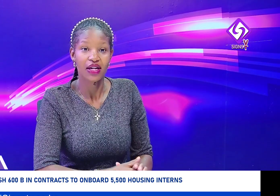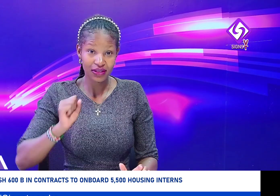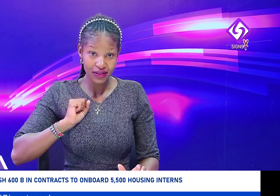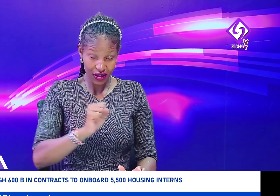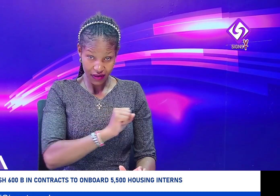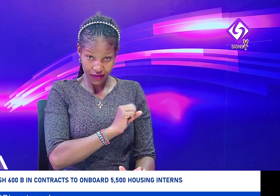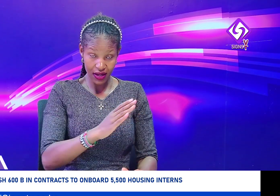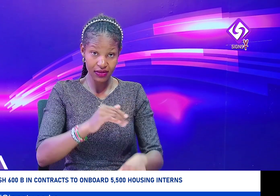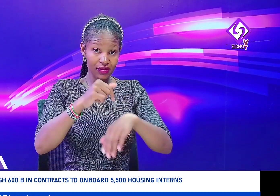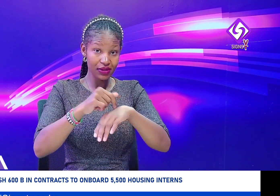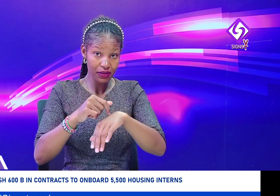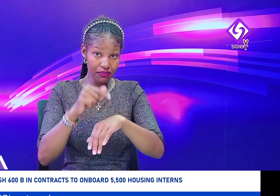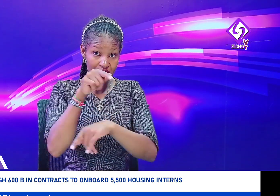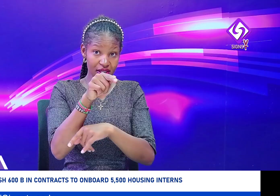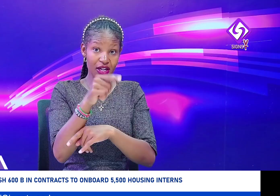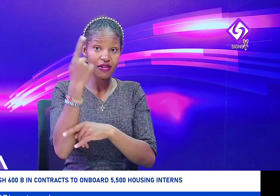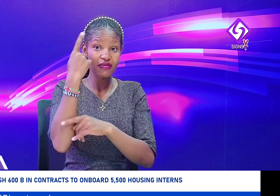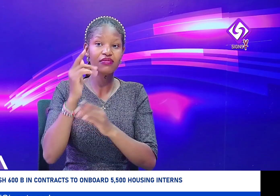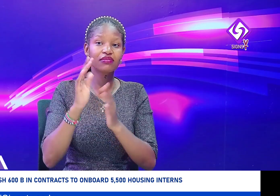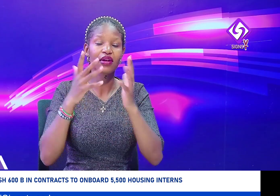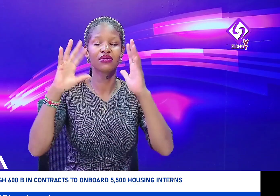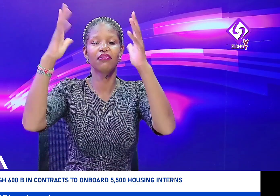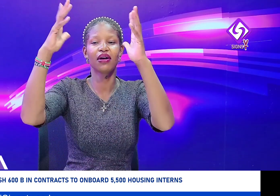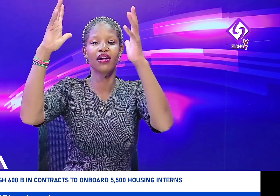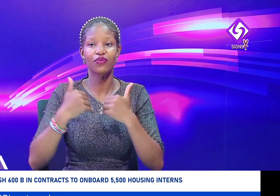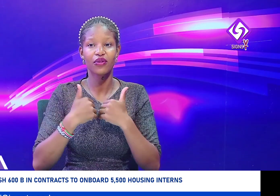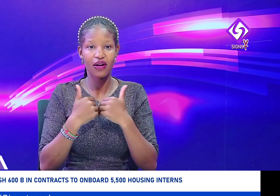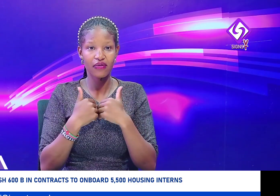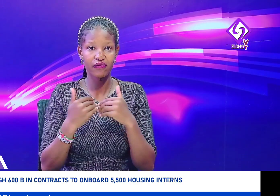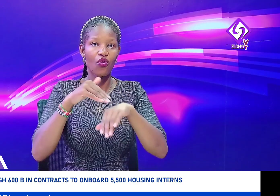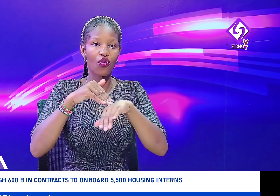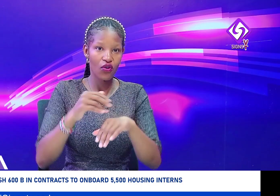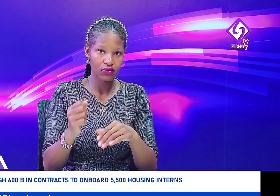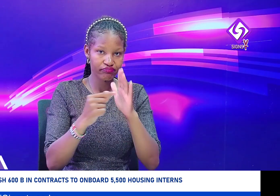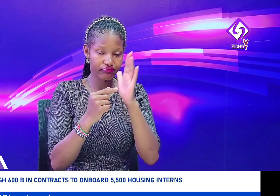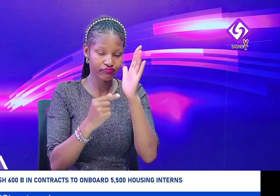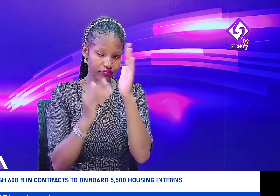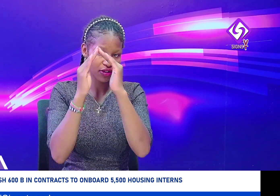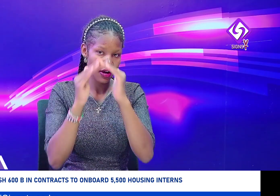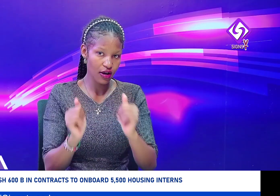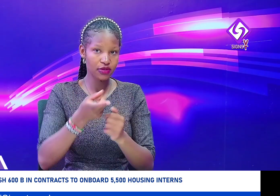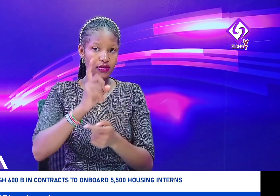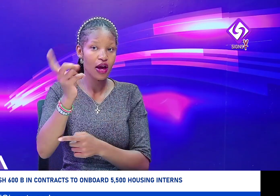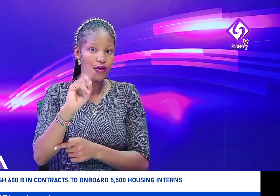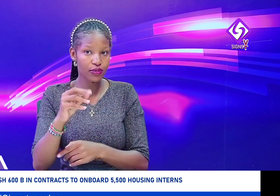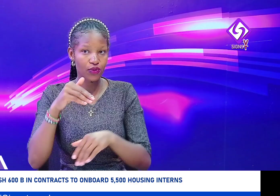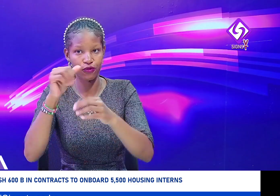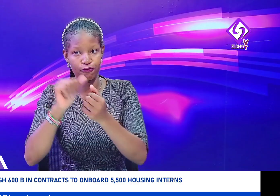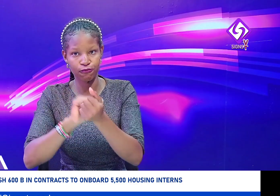graduate interns into the sector. During a commissioning ceremony held at State House, Nairobi